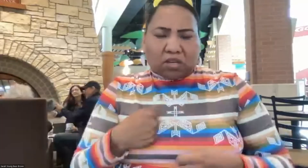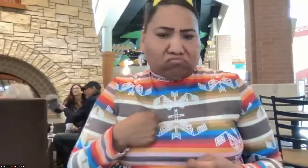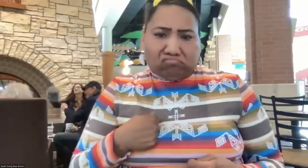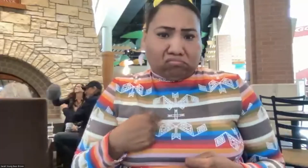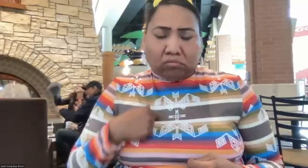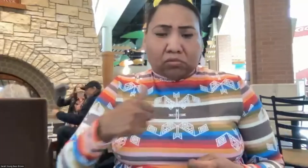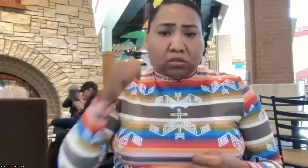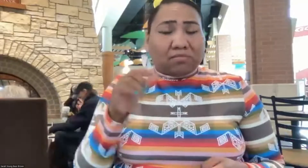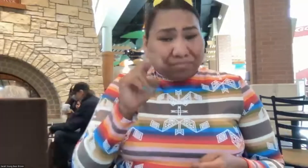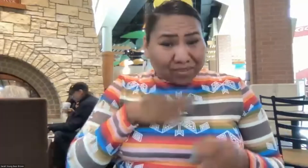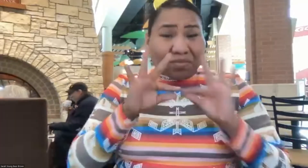tribes.